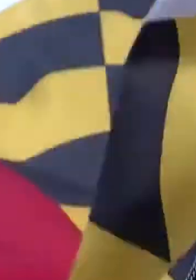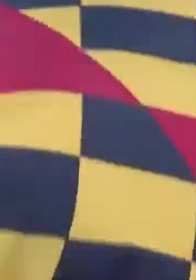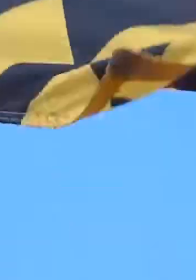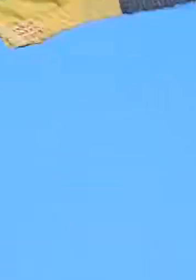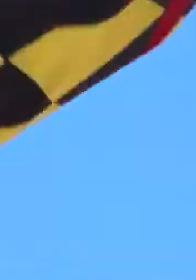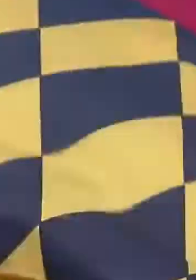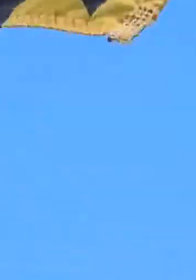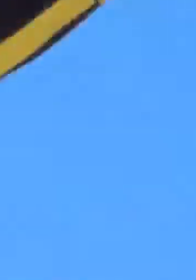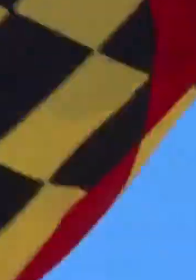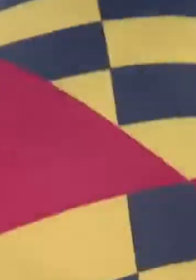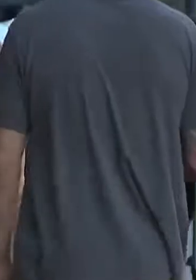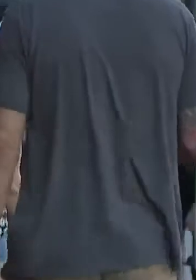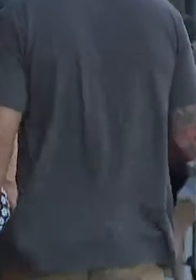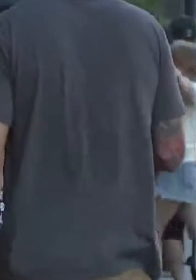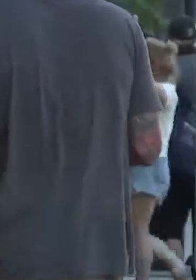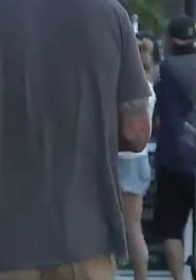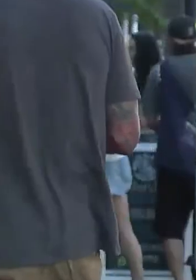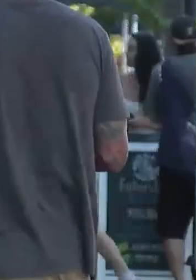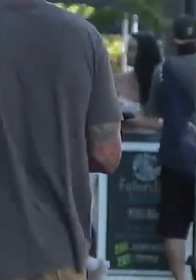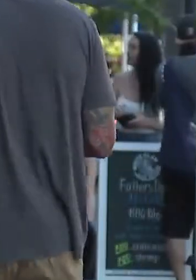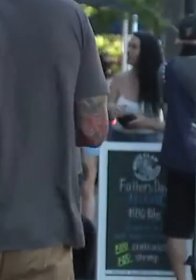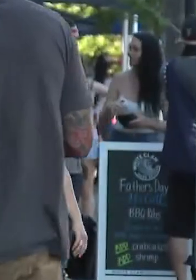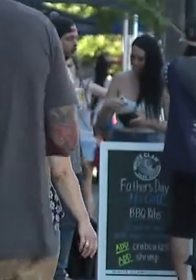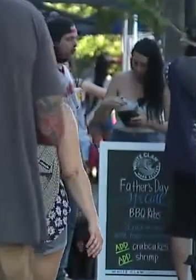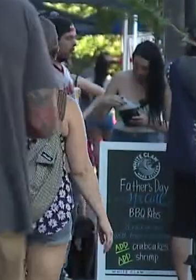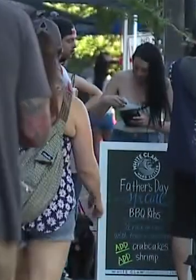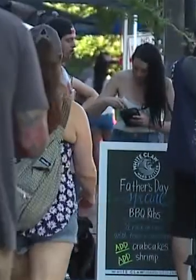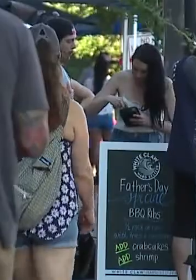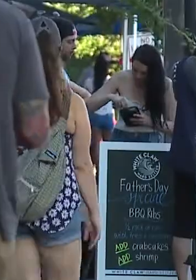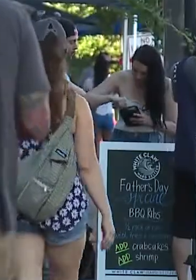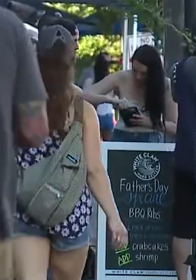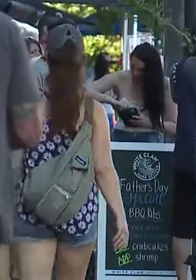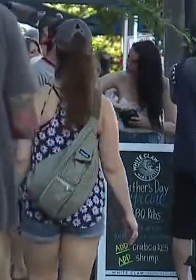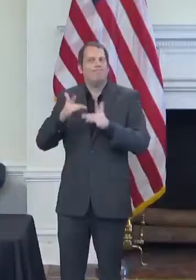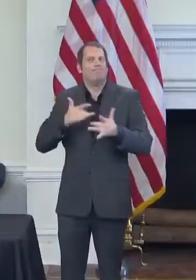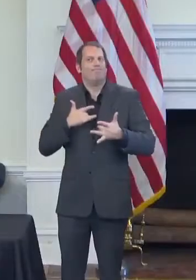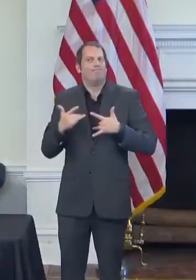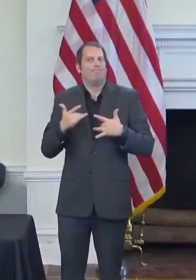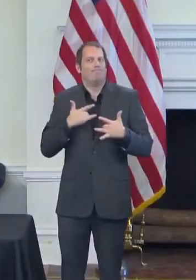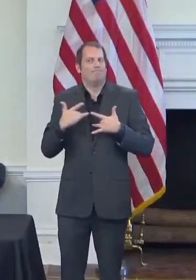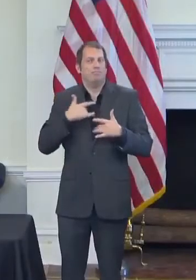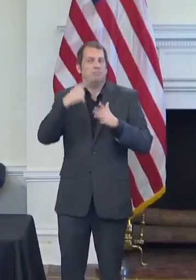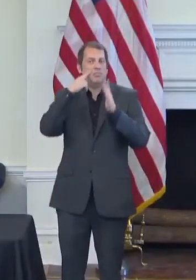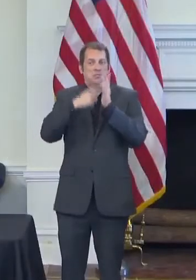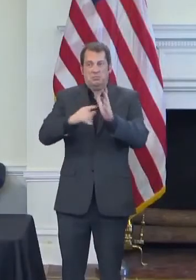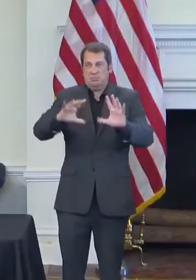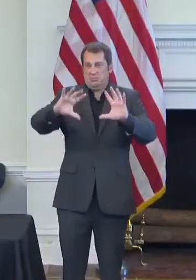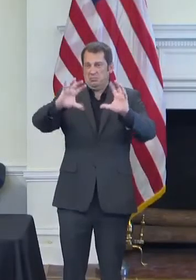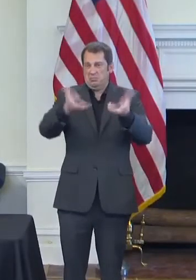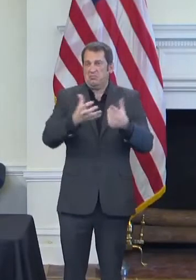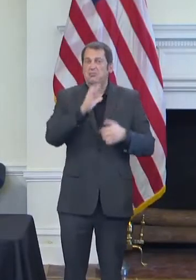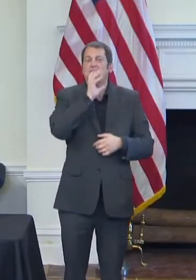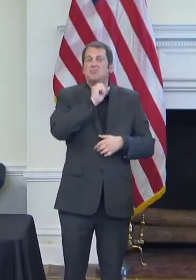tested. The positivity rate among Marylanders under the age of 35 is